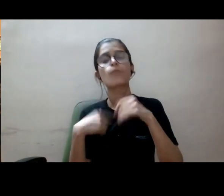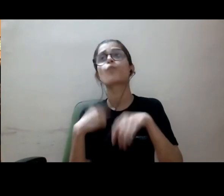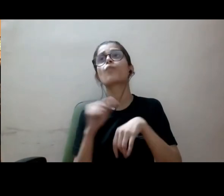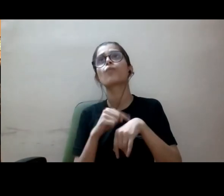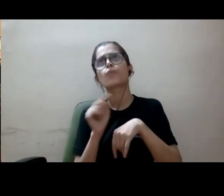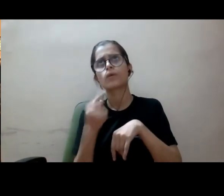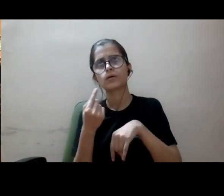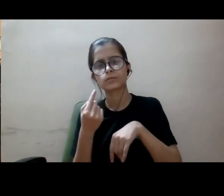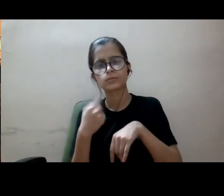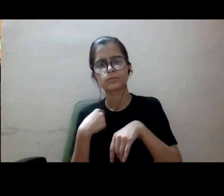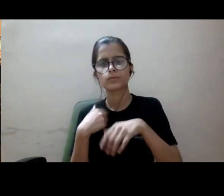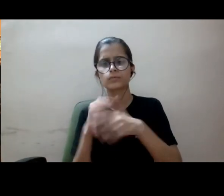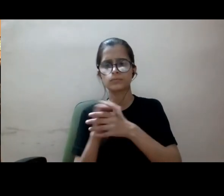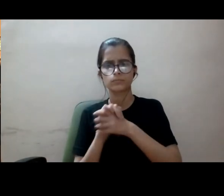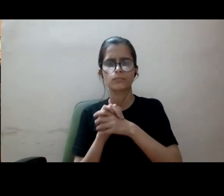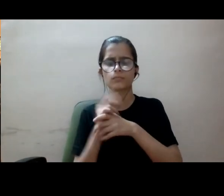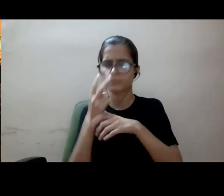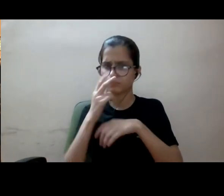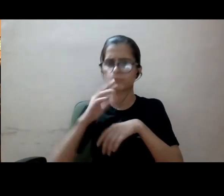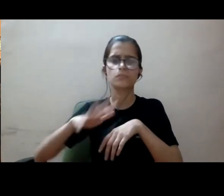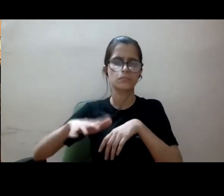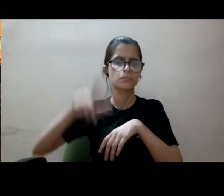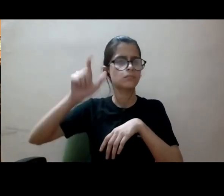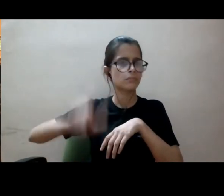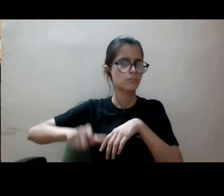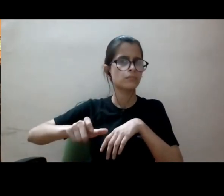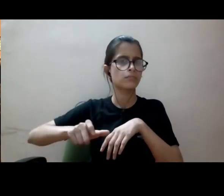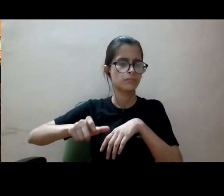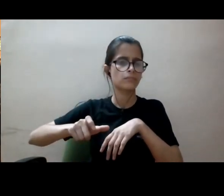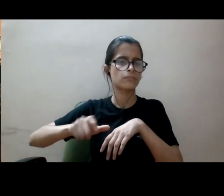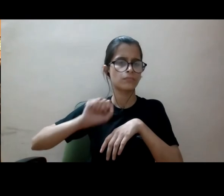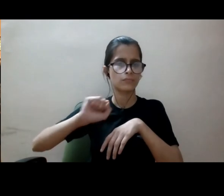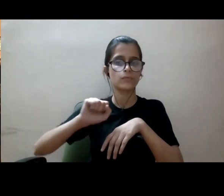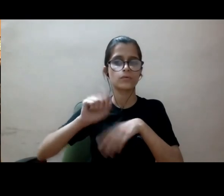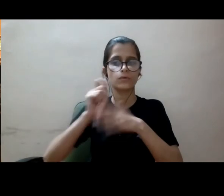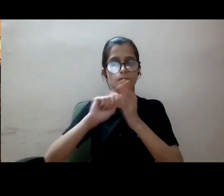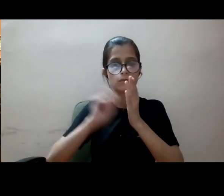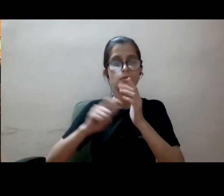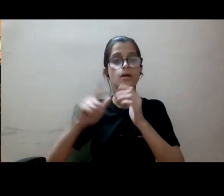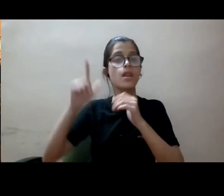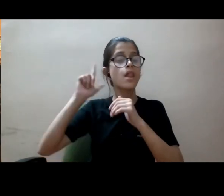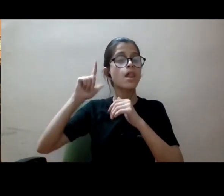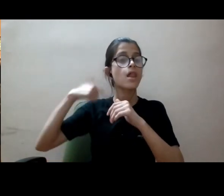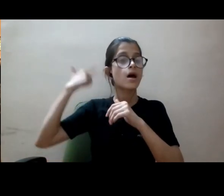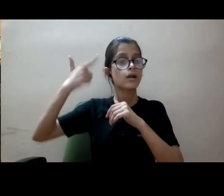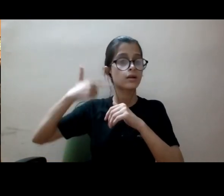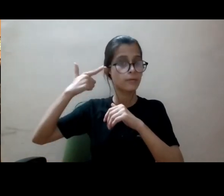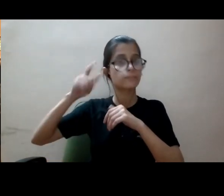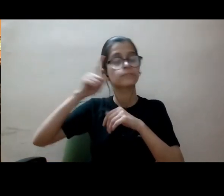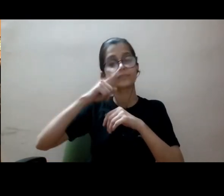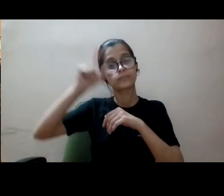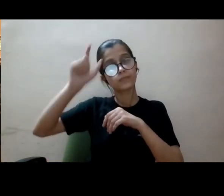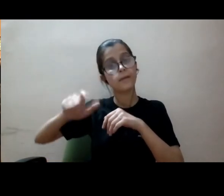memoir, Planet of the Blind, appeared. A writer in London accused me, she was blind